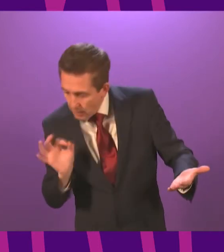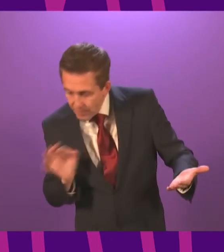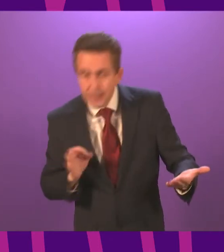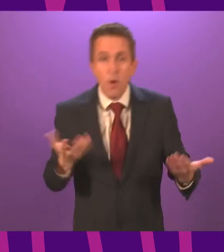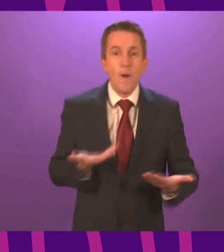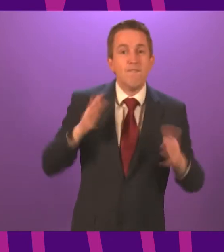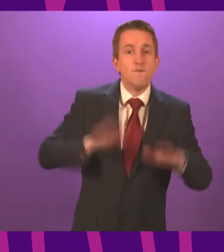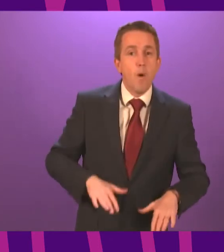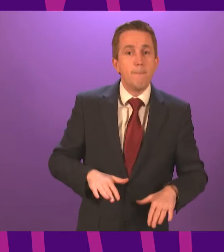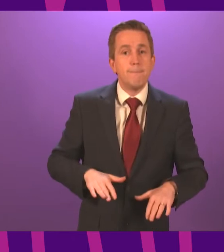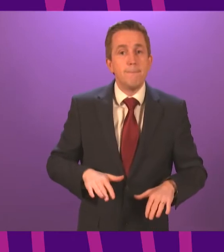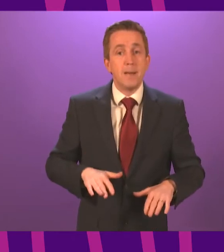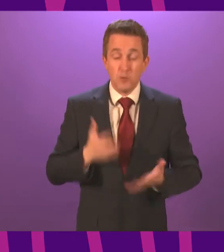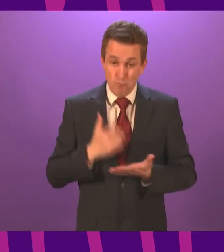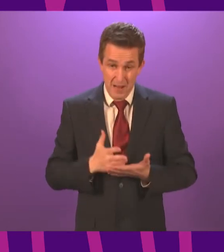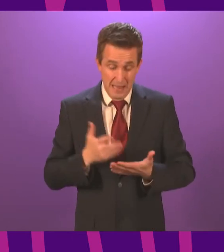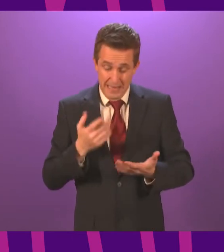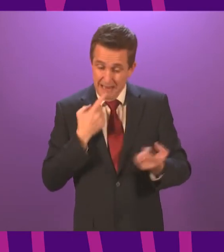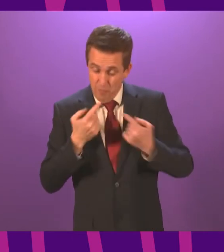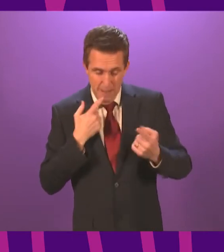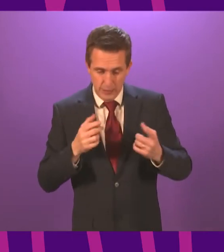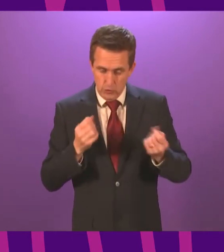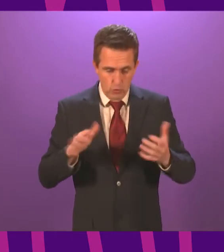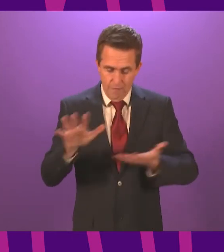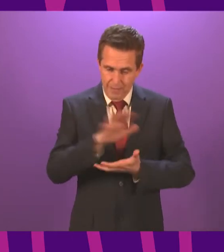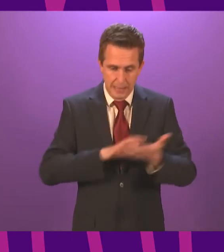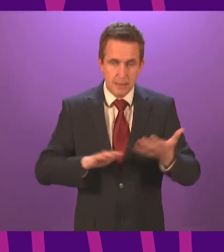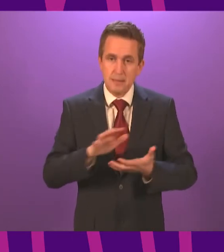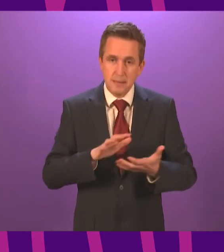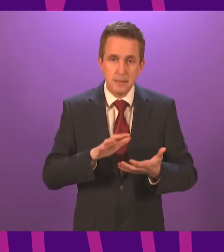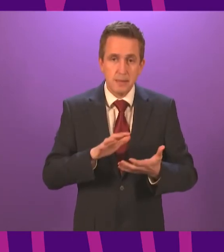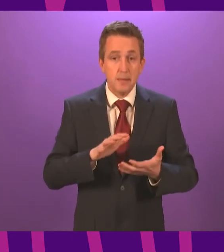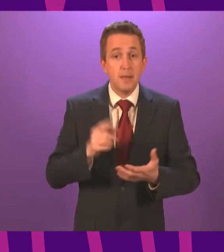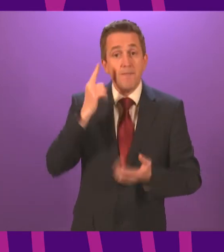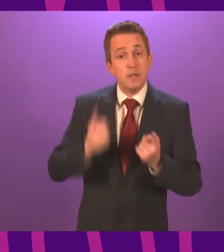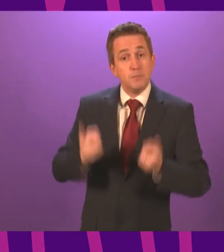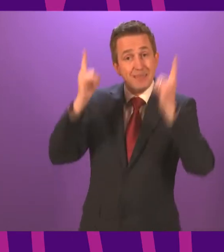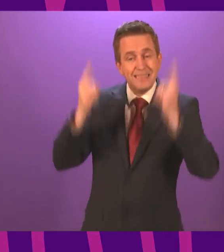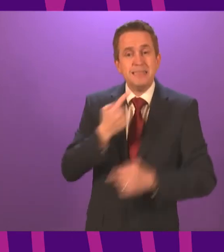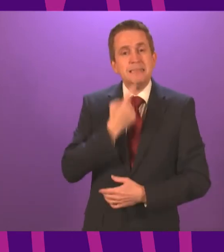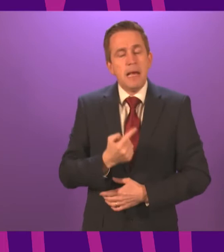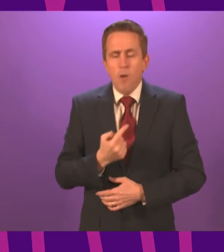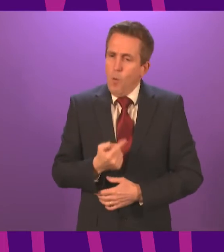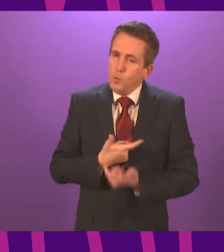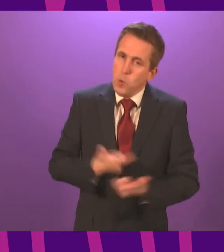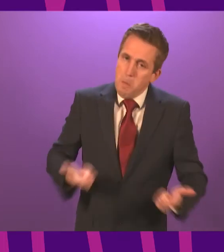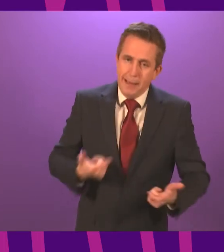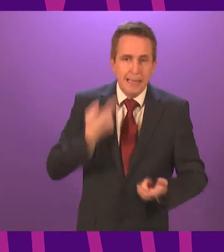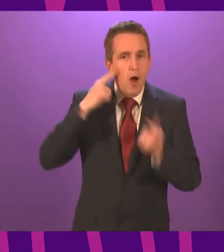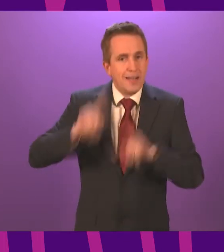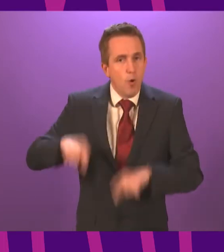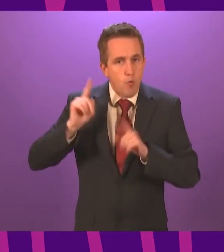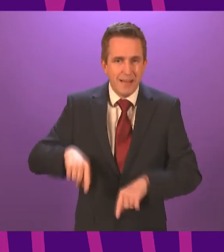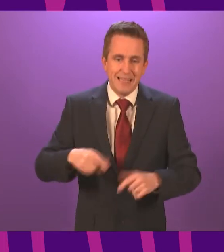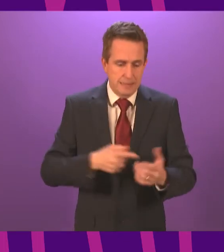certain extent, we are working in the dark. Now, the First Minister has told us that too many people are ignoring the advice and are